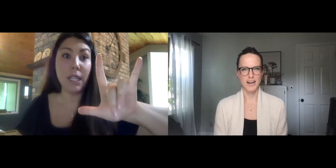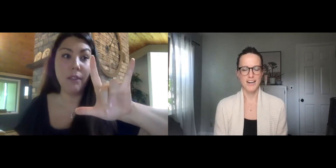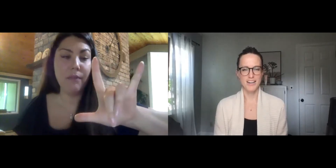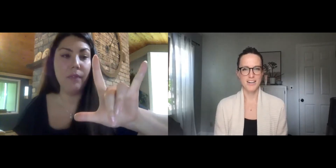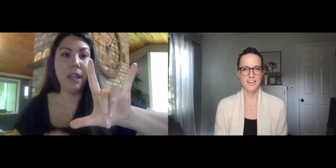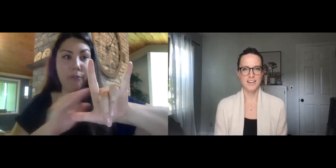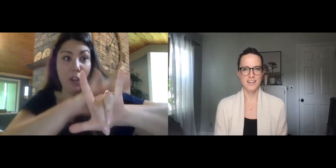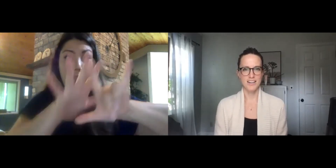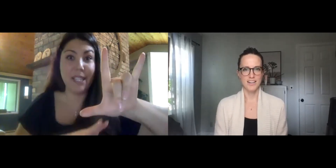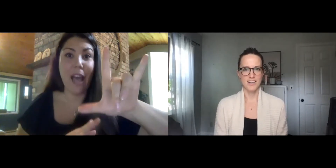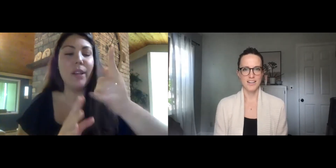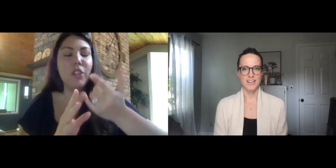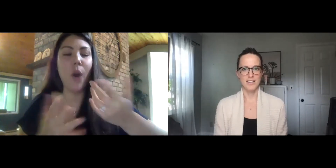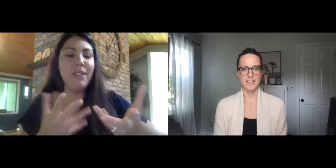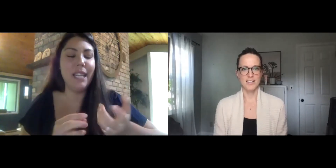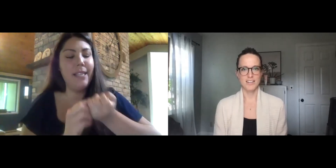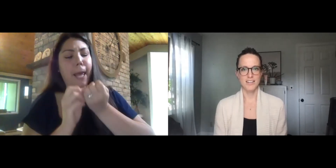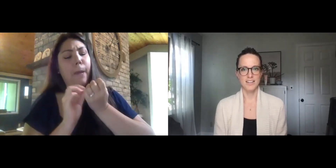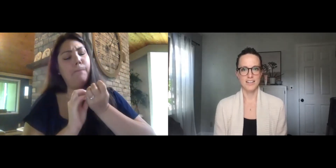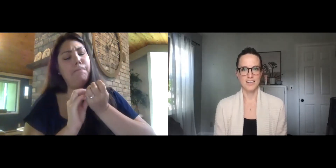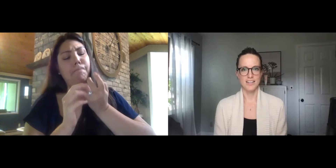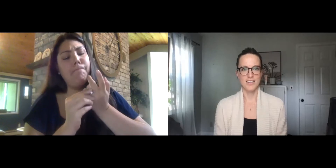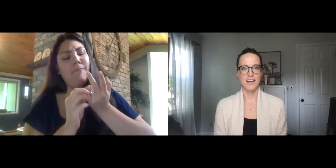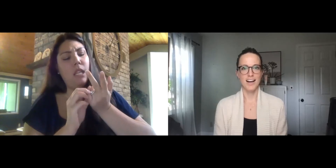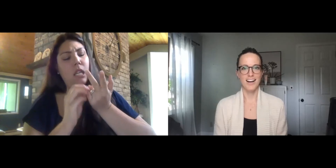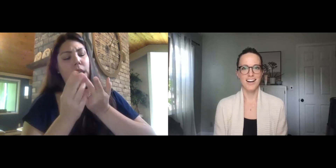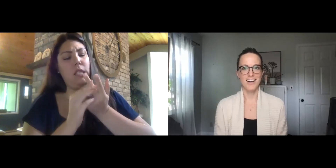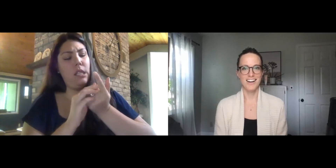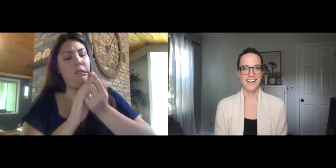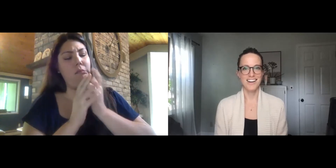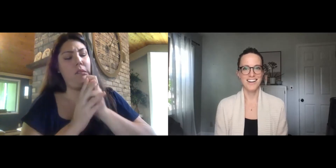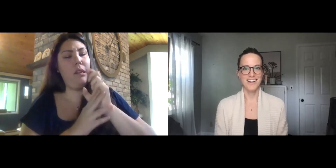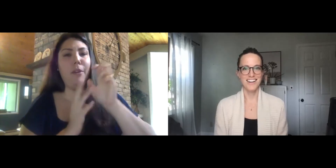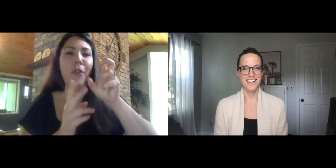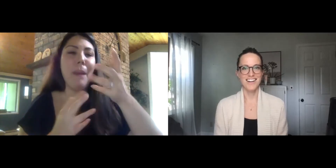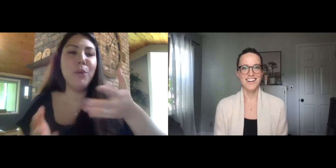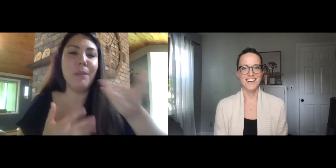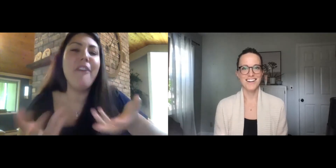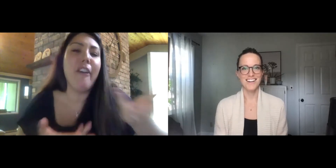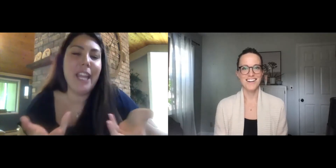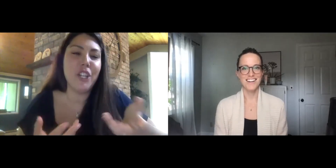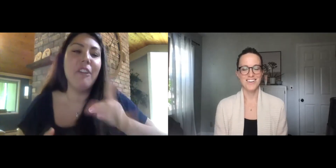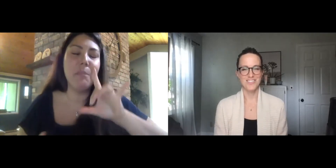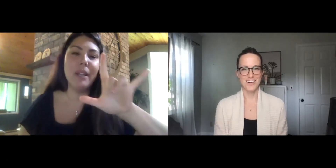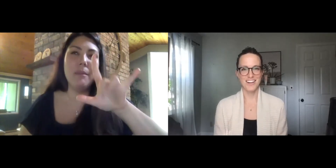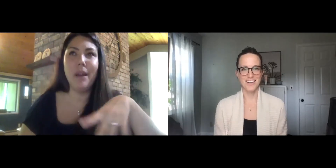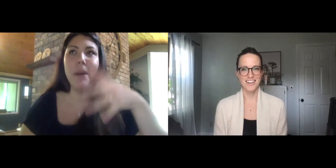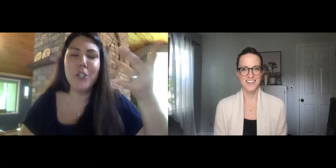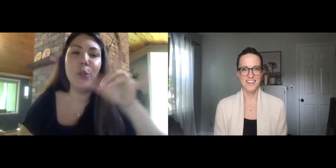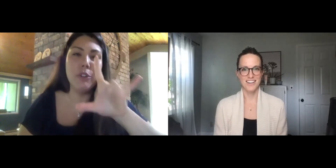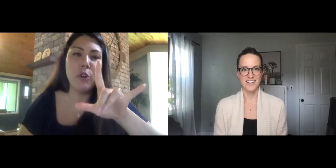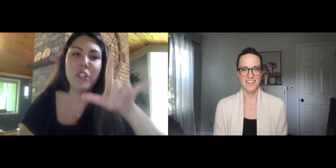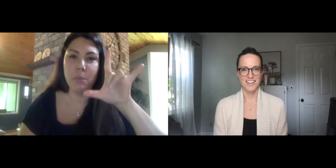this. Right. Like they can figure this out. Cause I've seen kids like, and they might do some variation of it, but